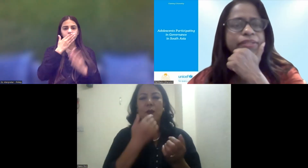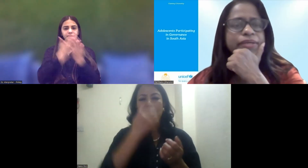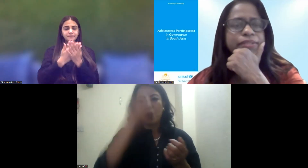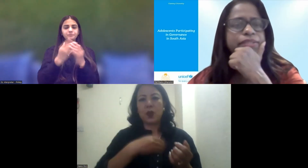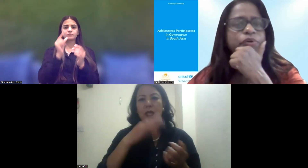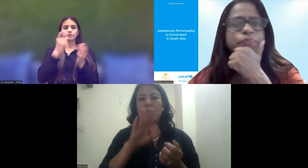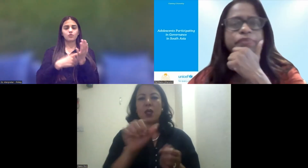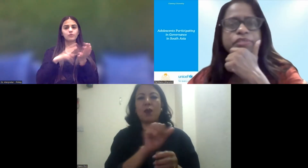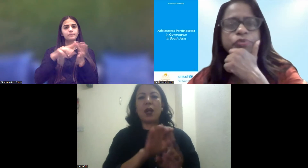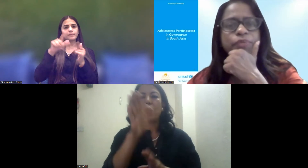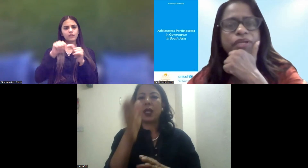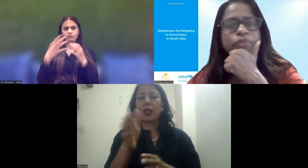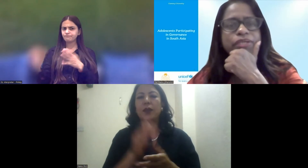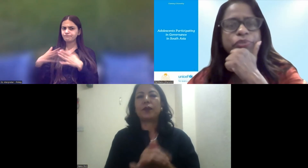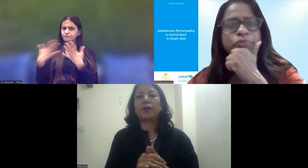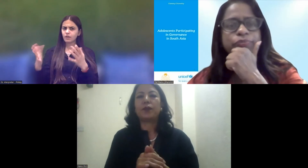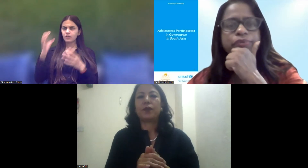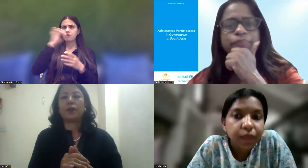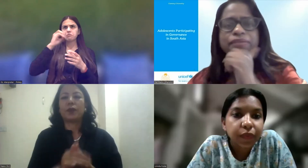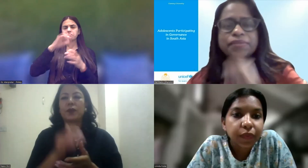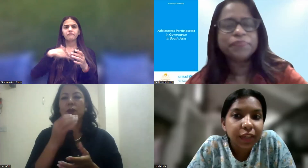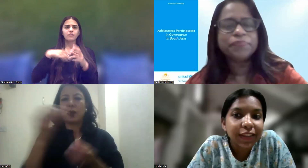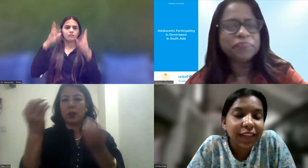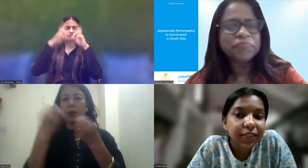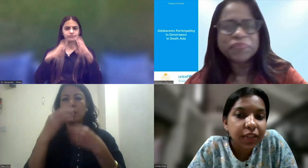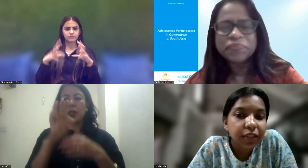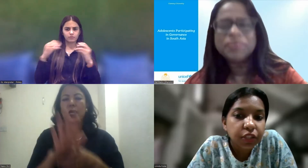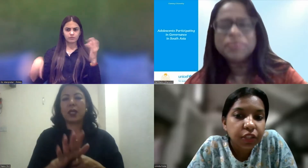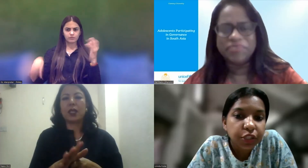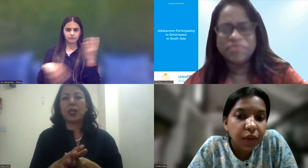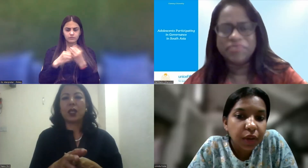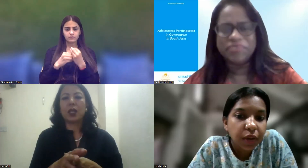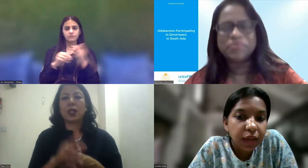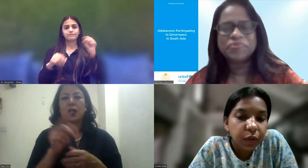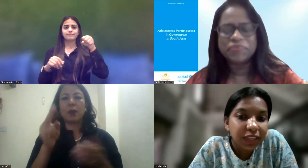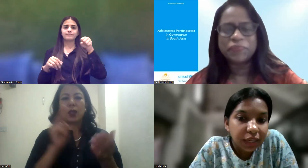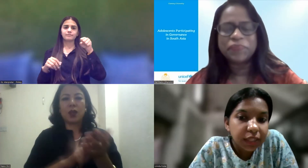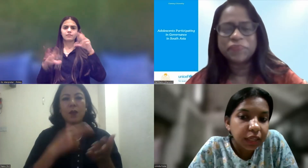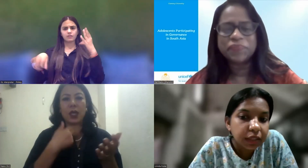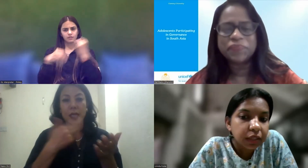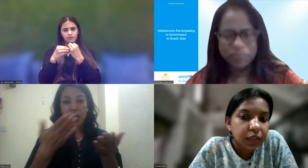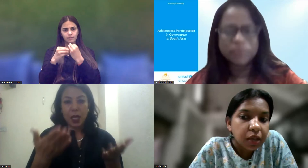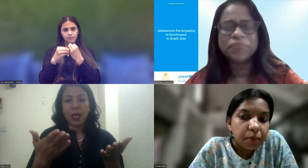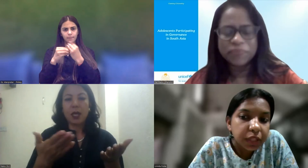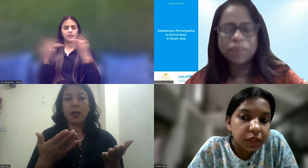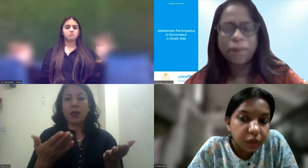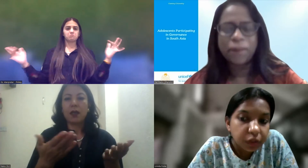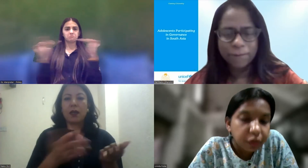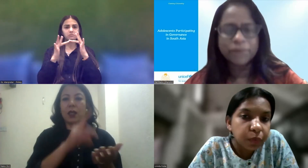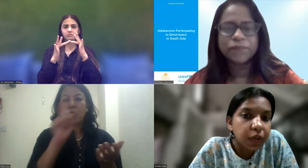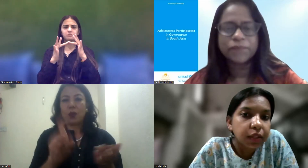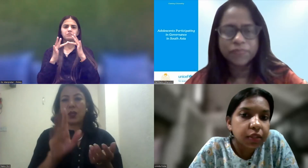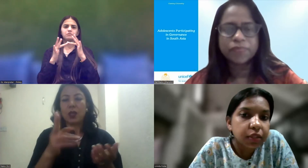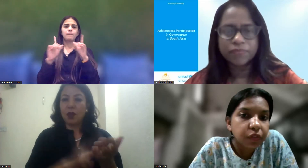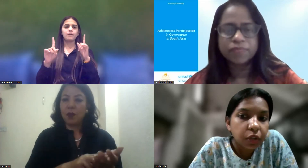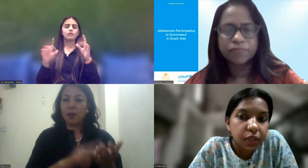anything else? Any observations Urmila would like to make? Yes, just to add, not directly connected, but there is, for